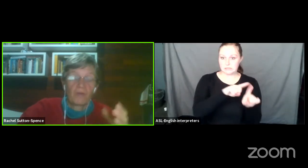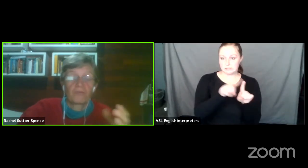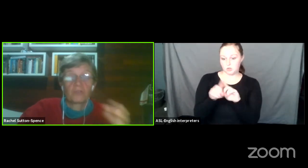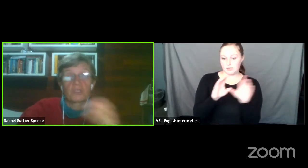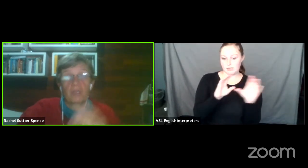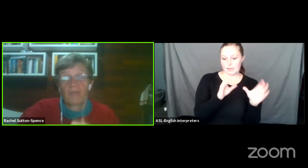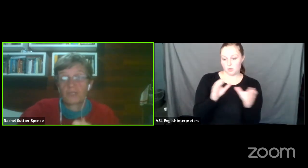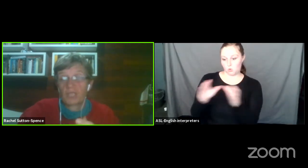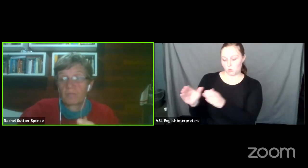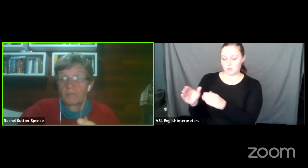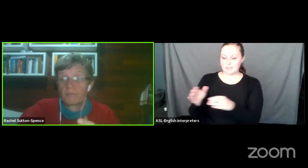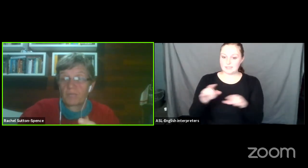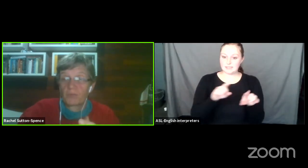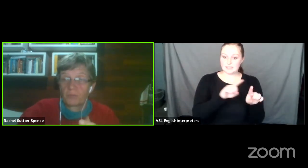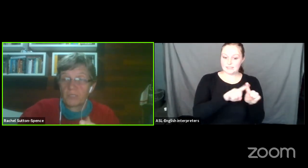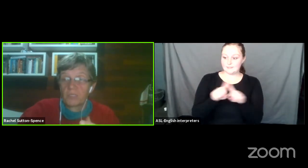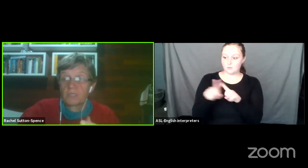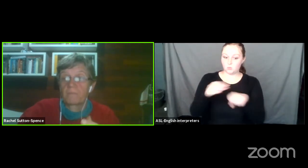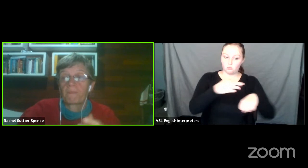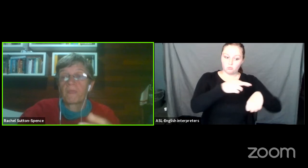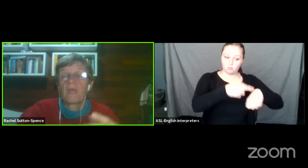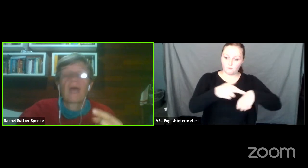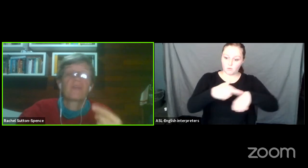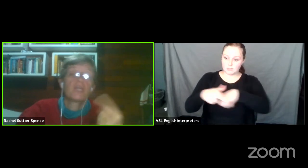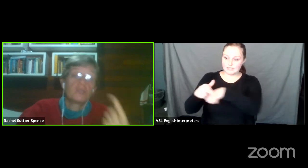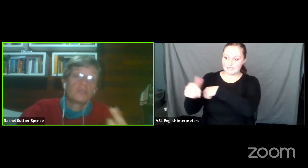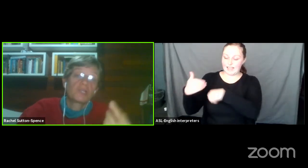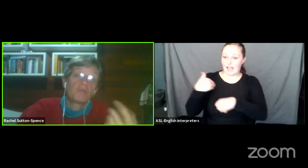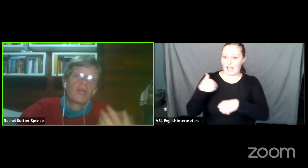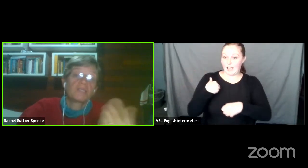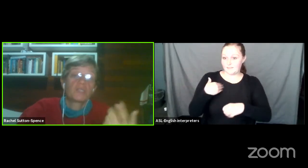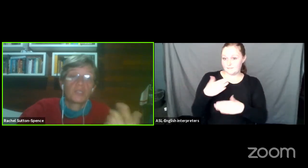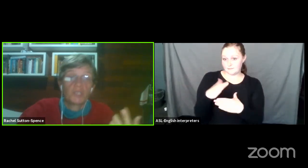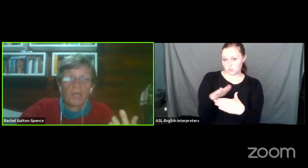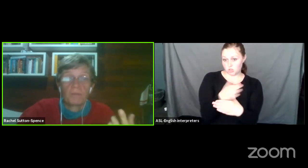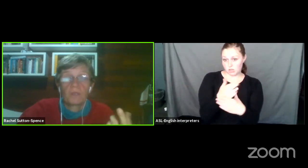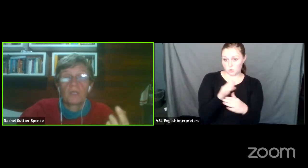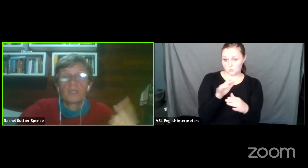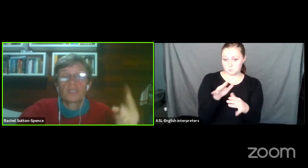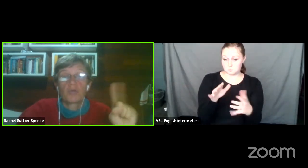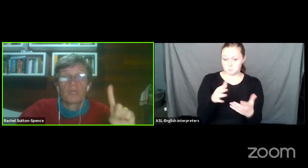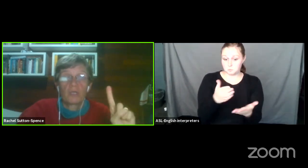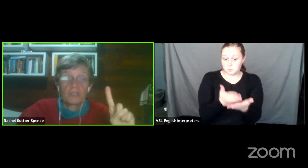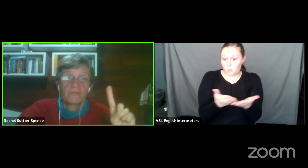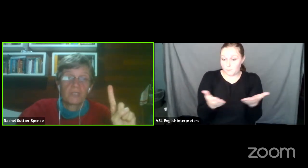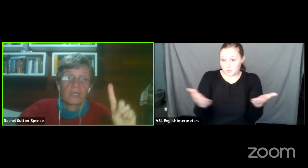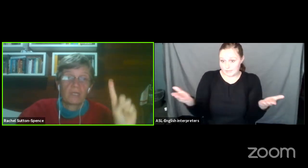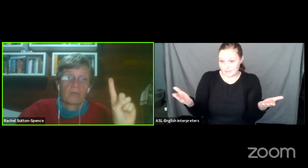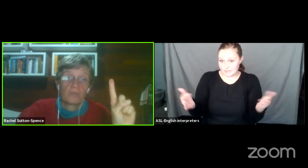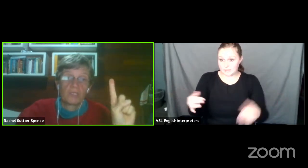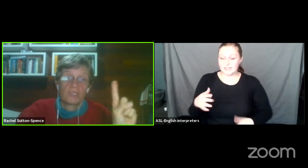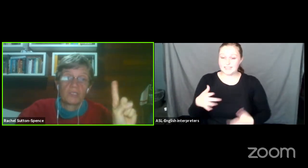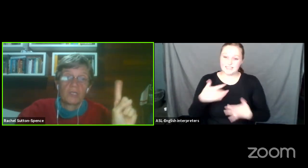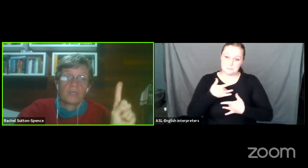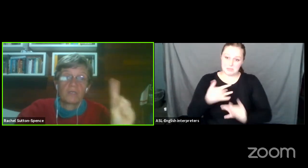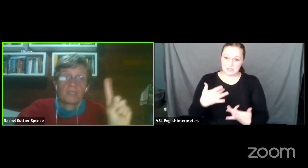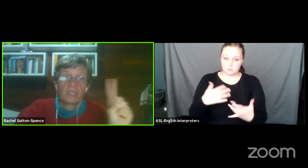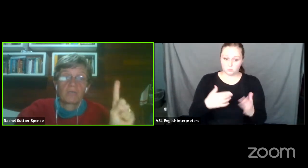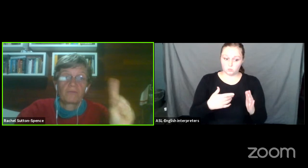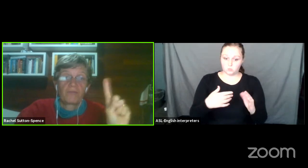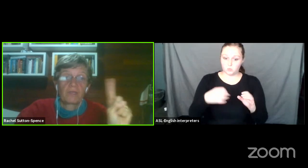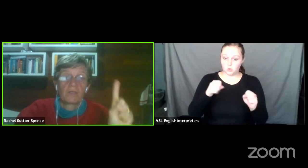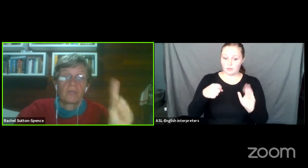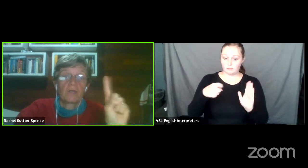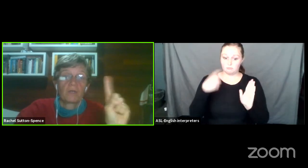different reference that have a shared properties. And they're usually related to the shape. So in a lot of sign languages, this